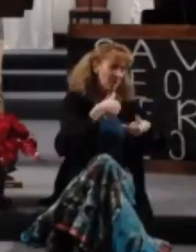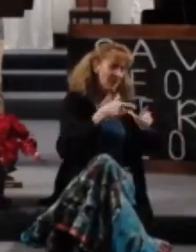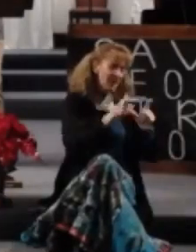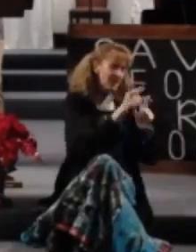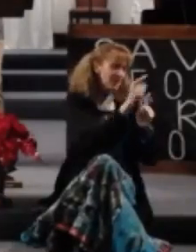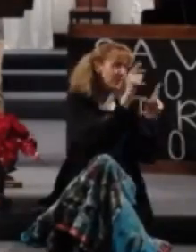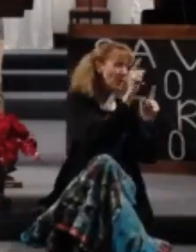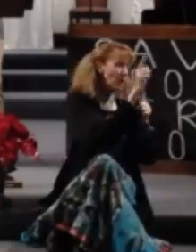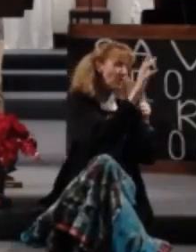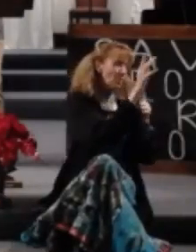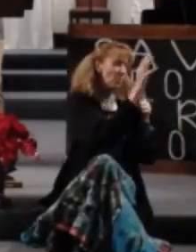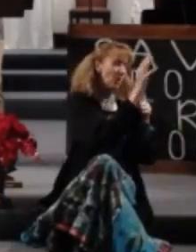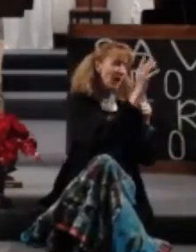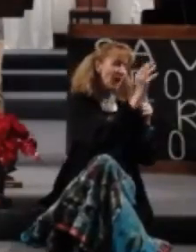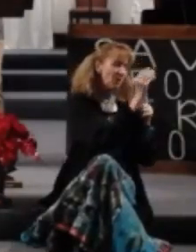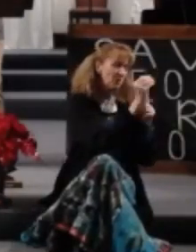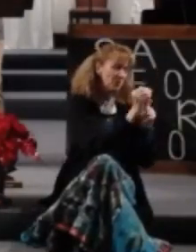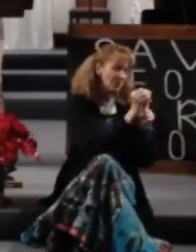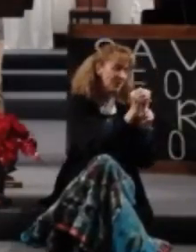To you, the church on the boulevard,